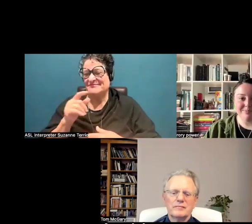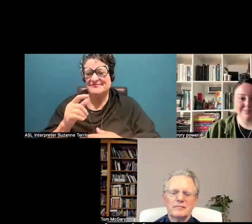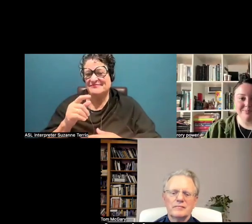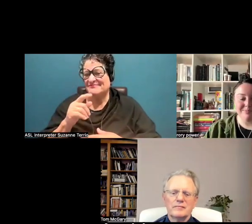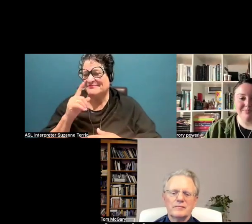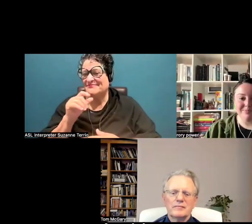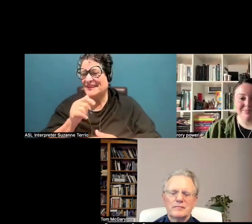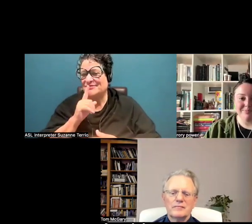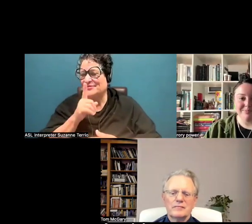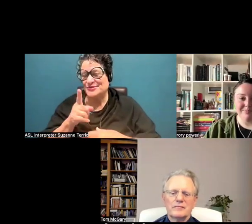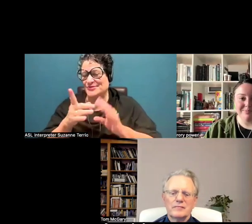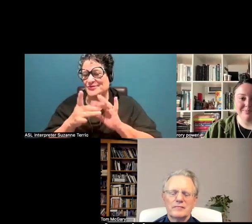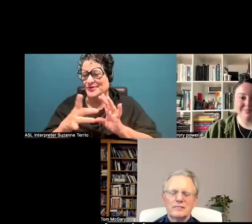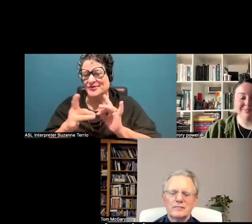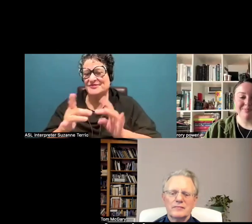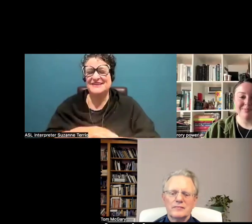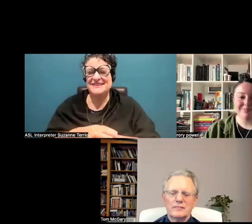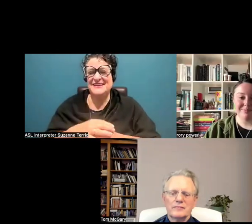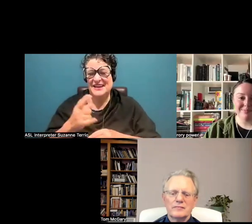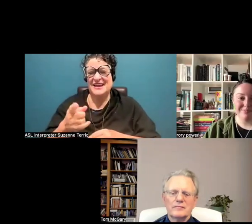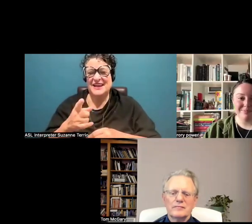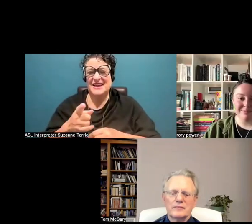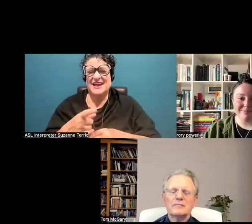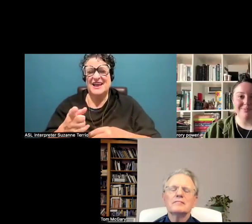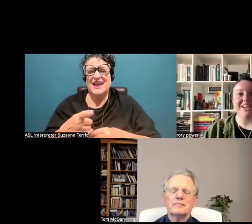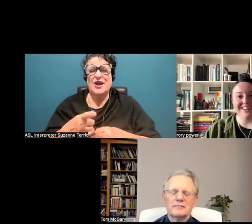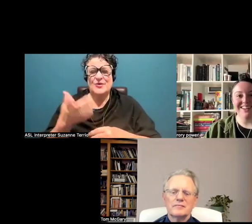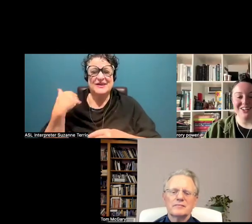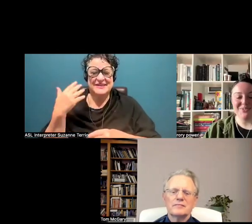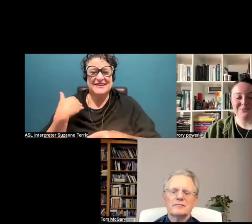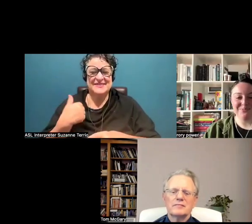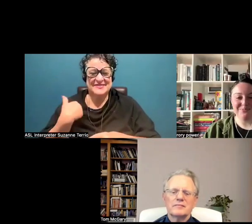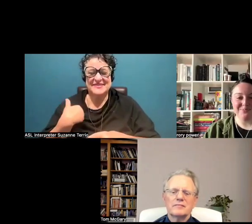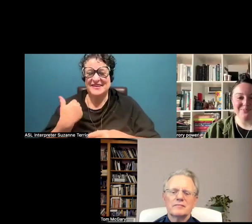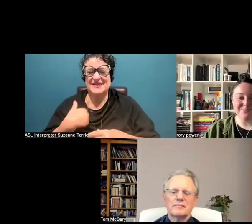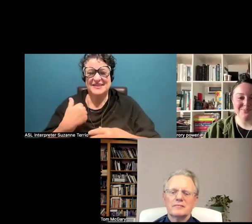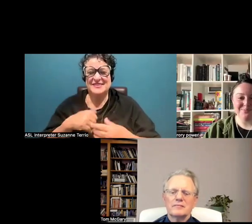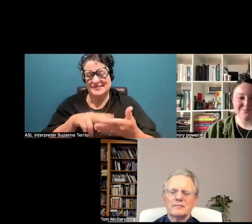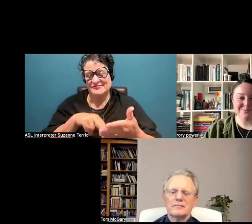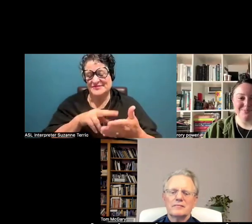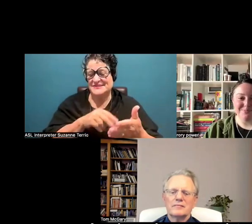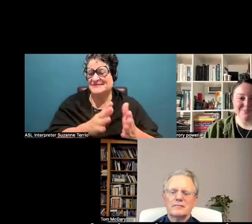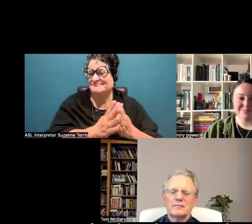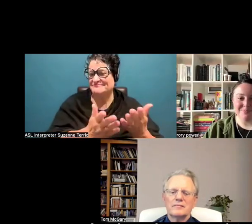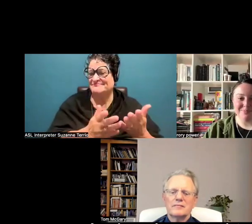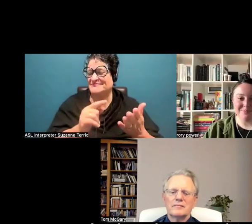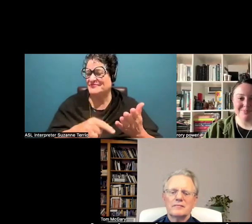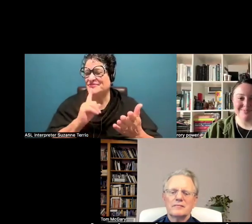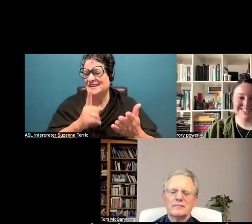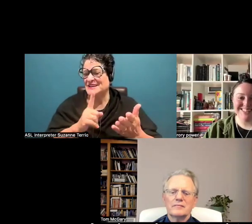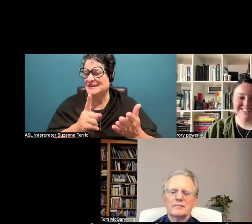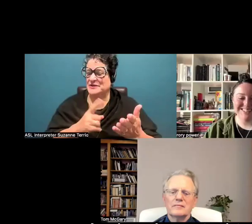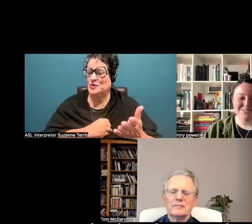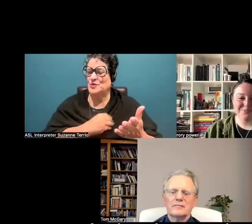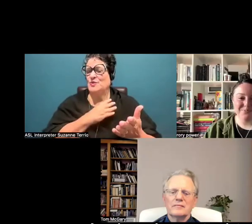like the YA fiction I read meant a lot to me. yeah. And like and still means a lot to me. And so I wanted to